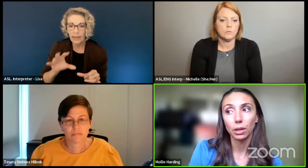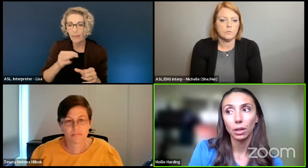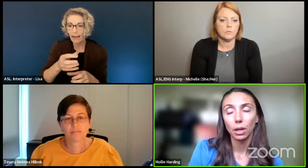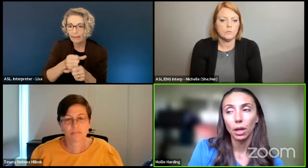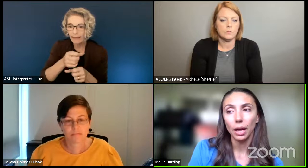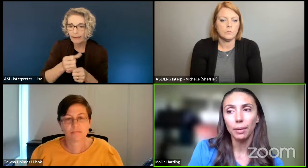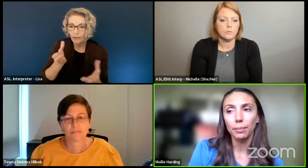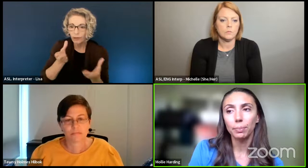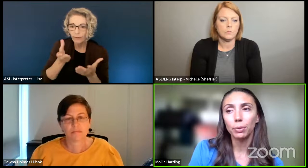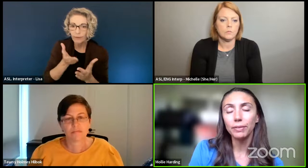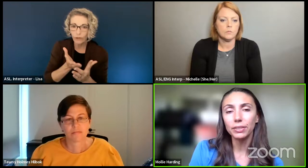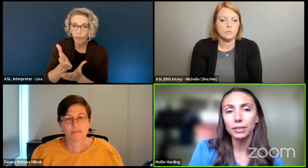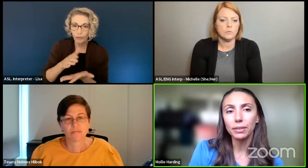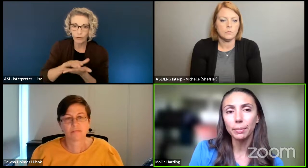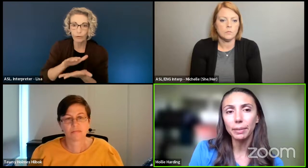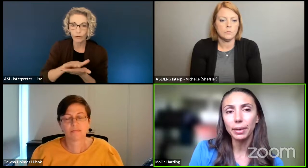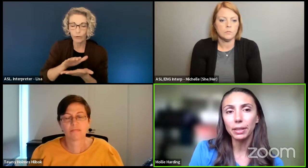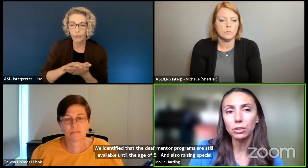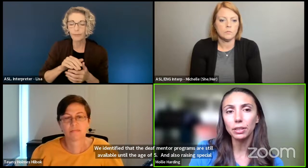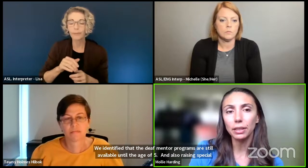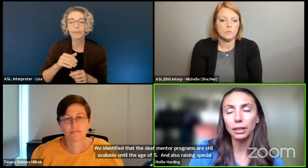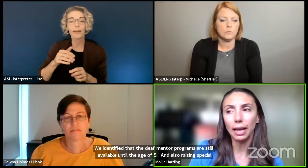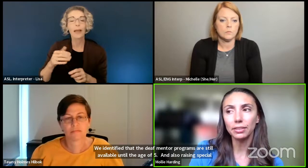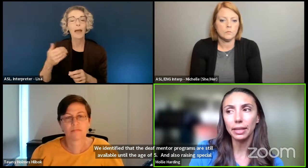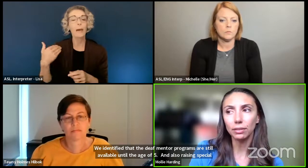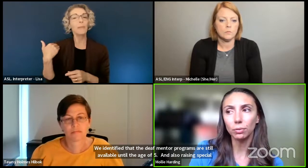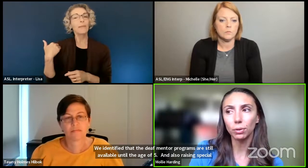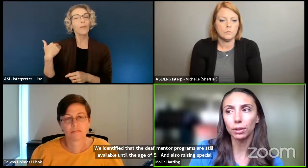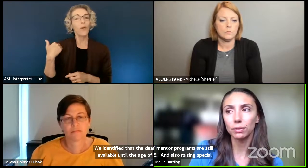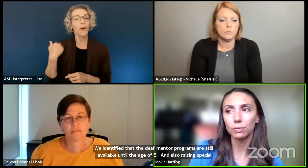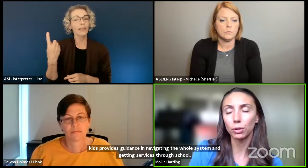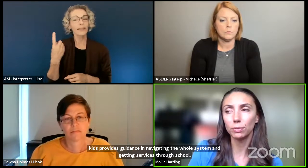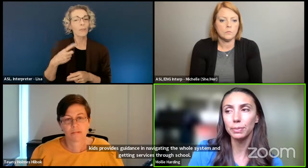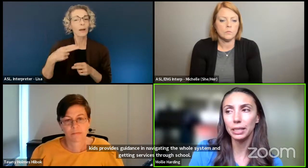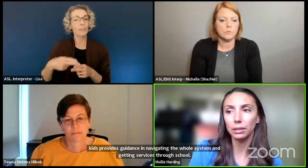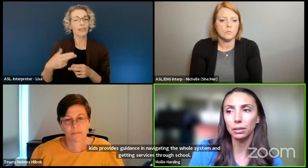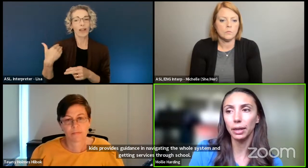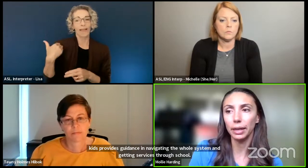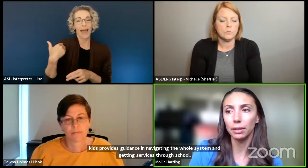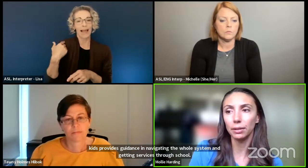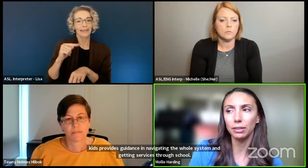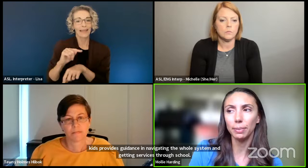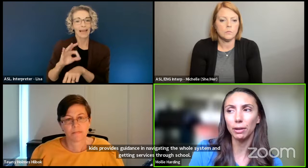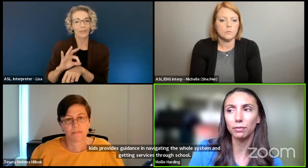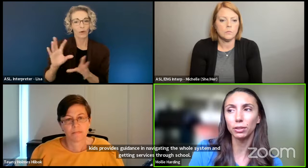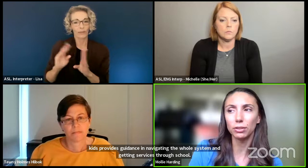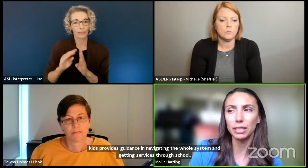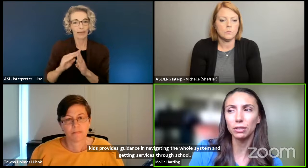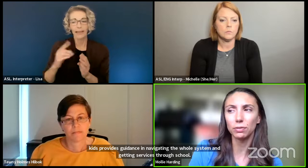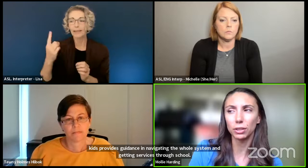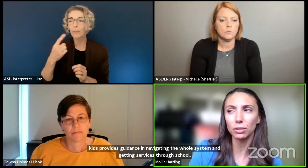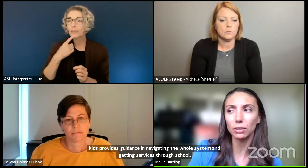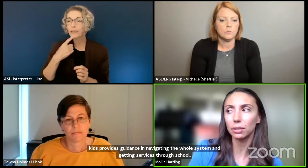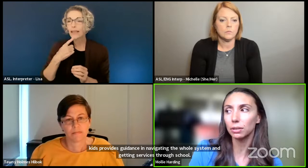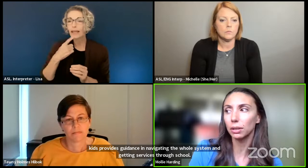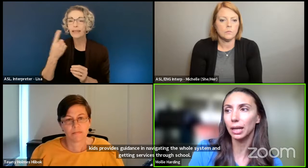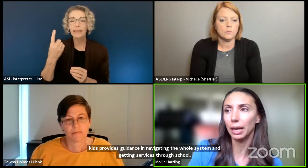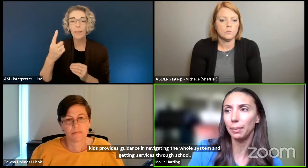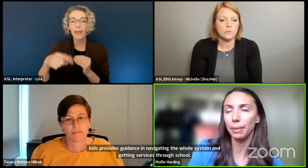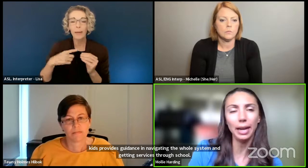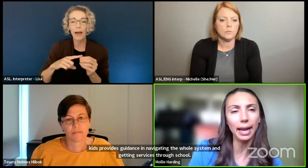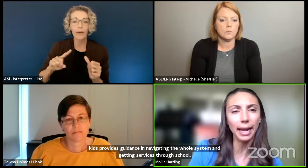school. Previously, somebody mentioned in the last task force meeting things about first things